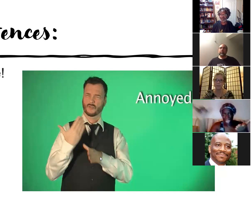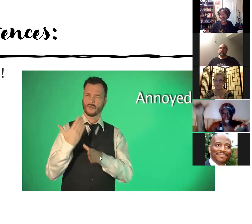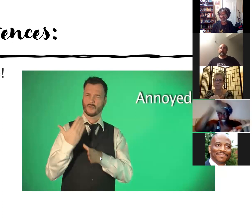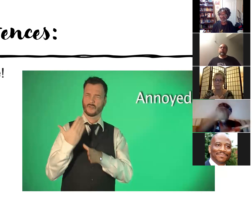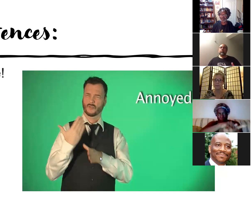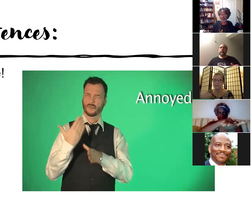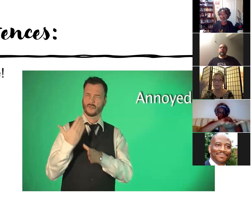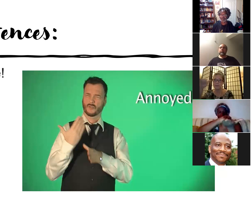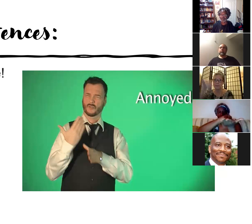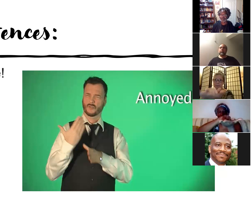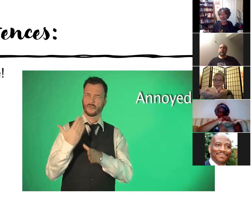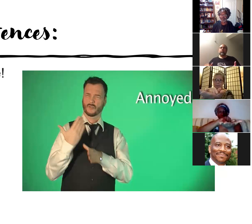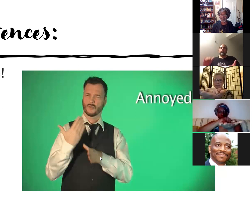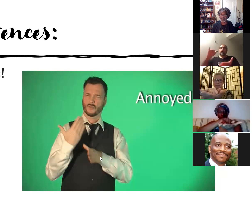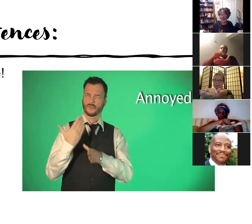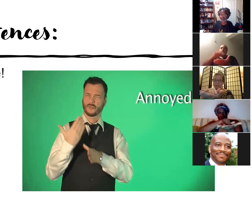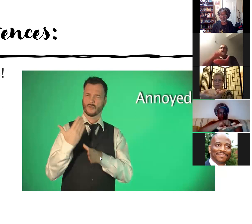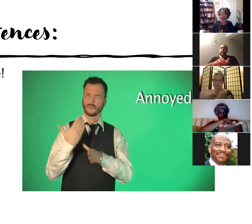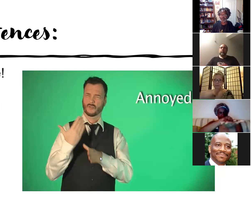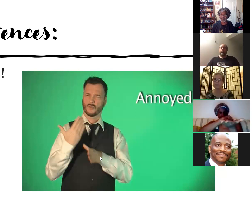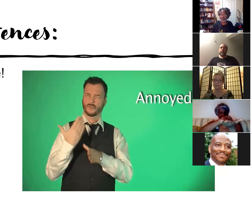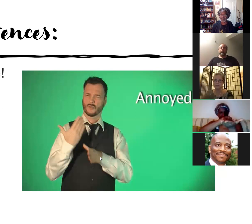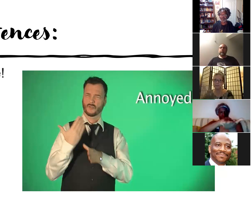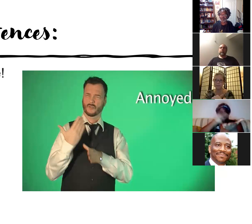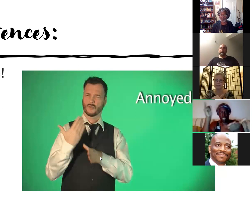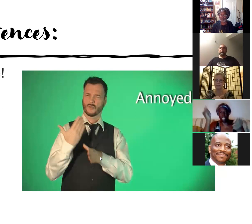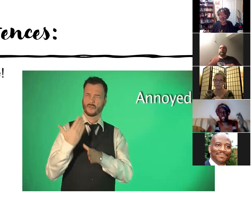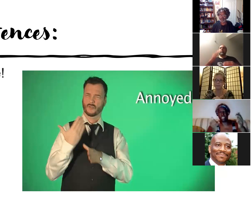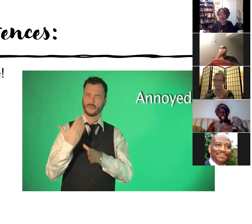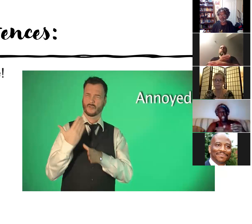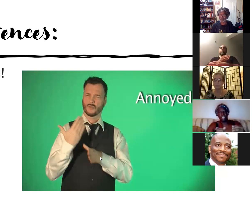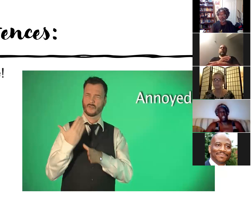Your Y is slapping down on the palm of your non-dominant hand.